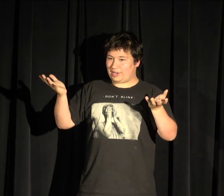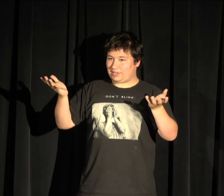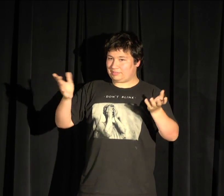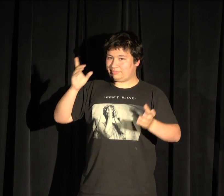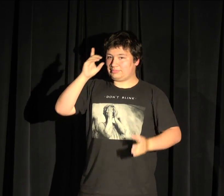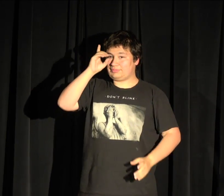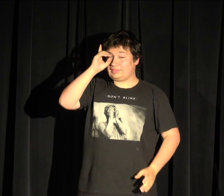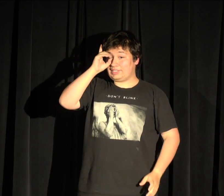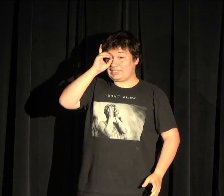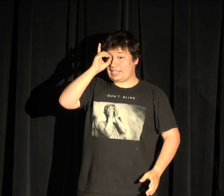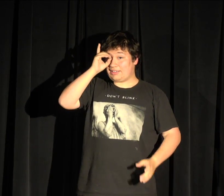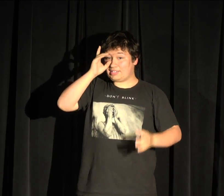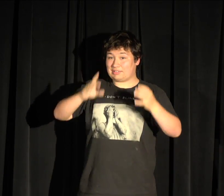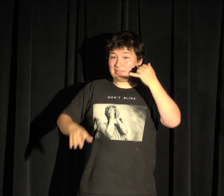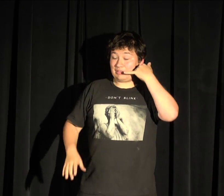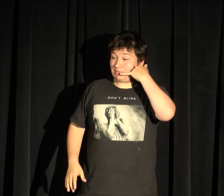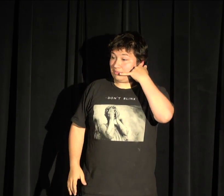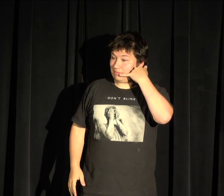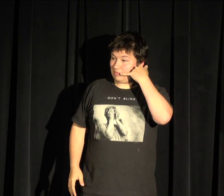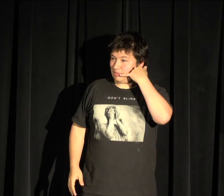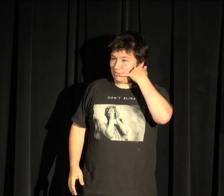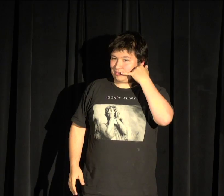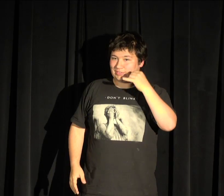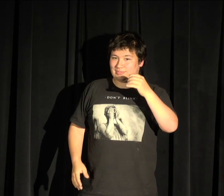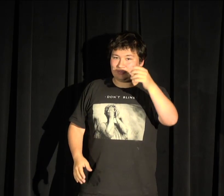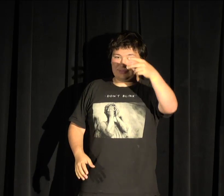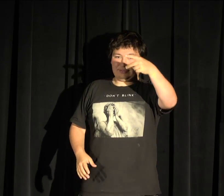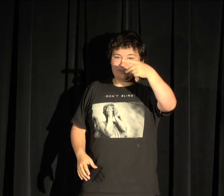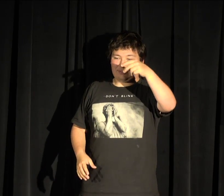And the title of my performance is Deaf Phone.